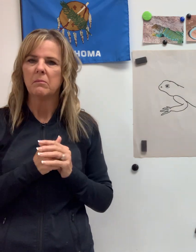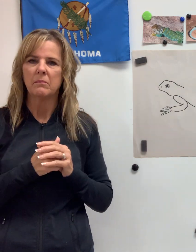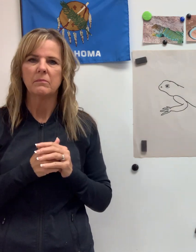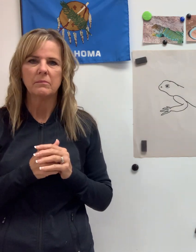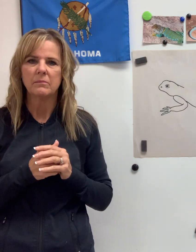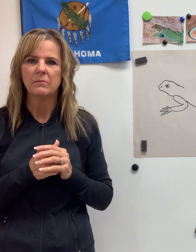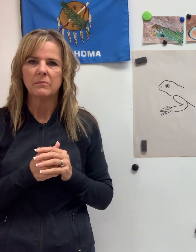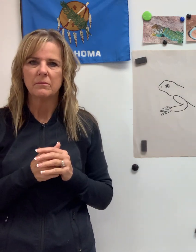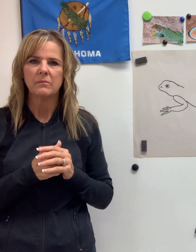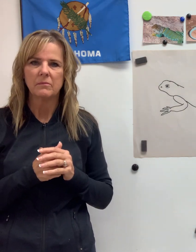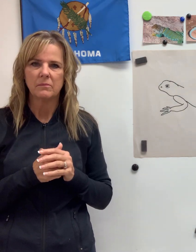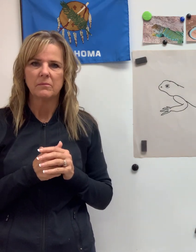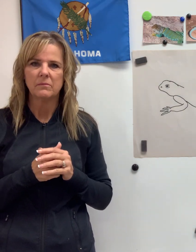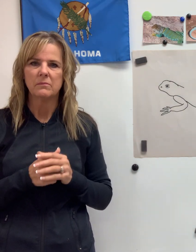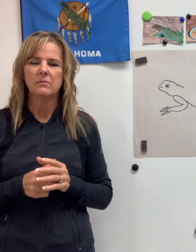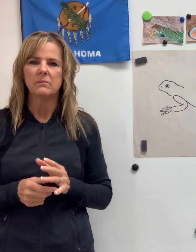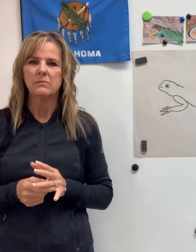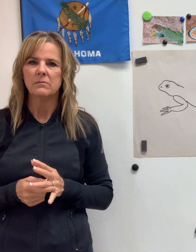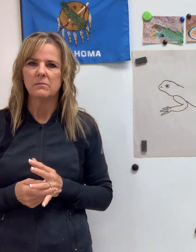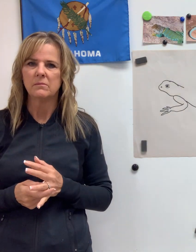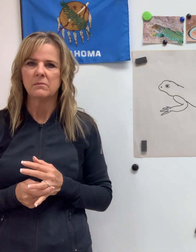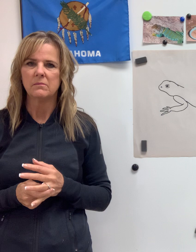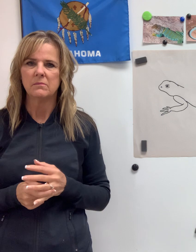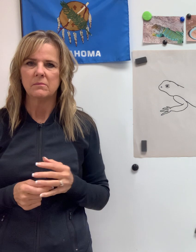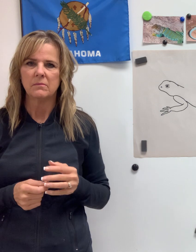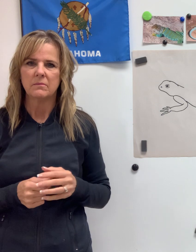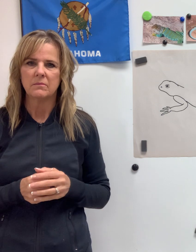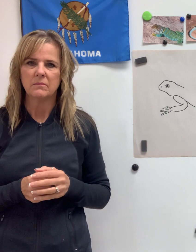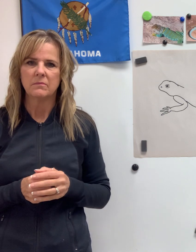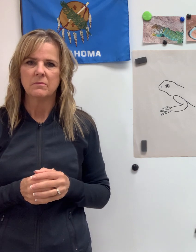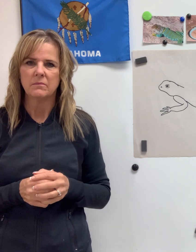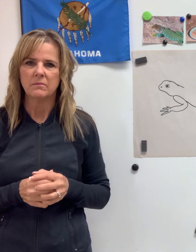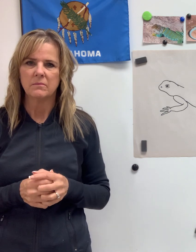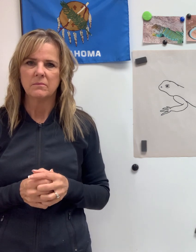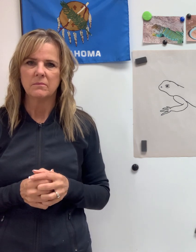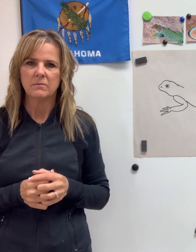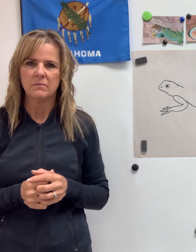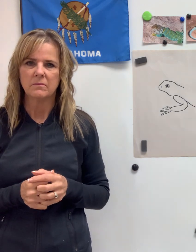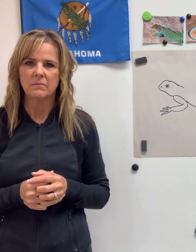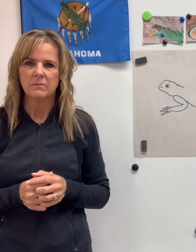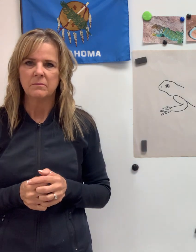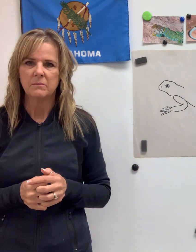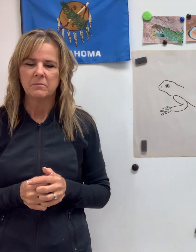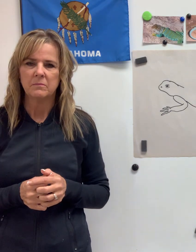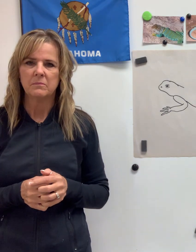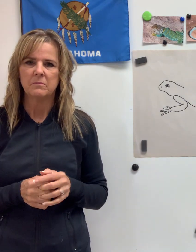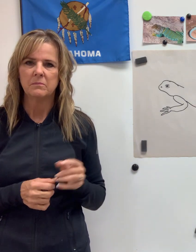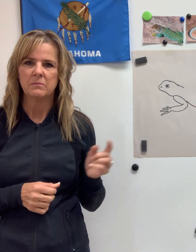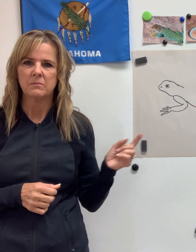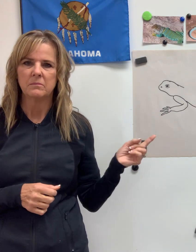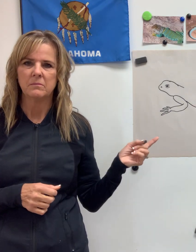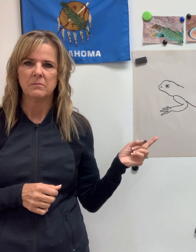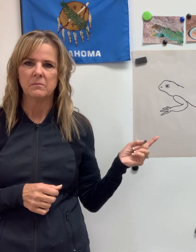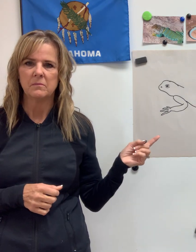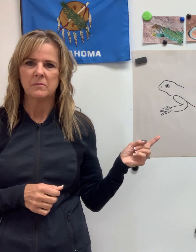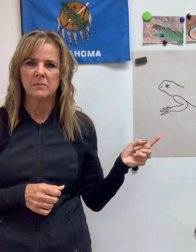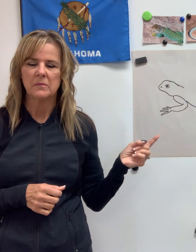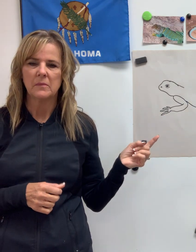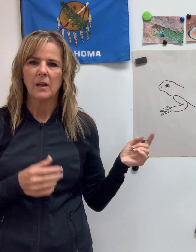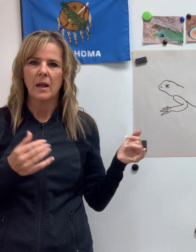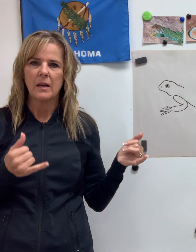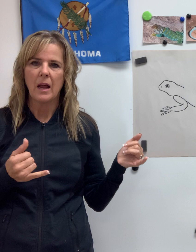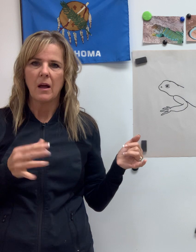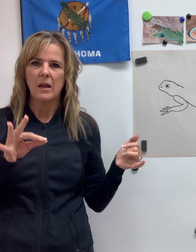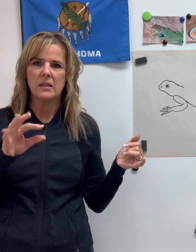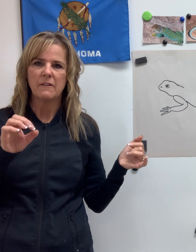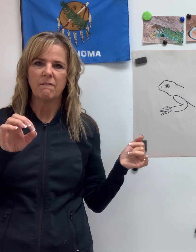then we are gonna go ahead, starting at the end of this line, I'm gonna come over just a little ways for his foot. Now look